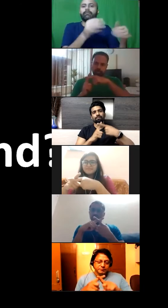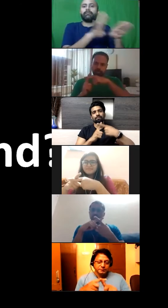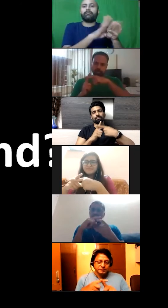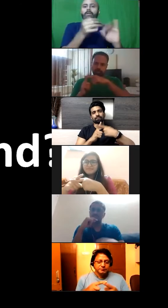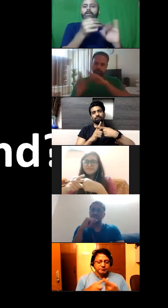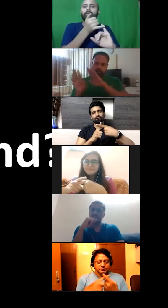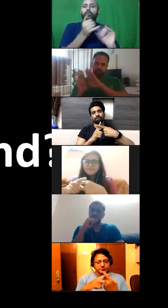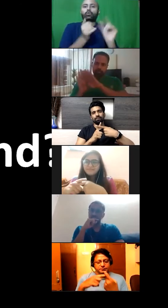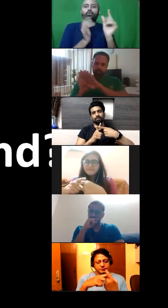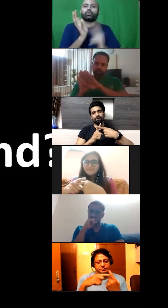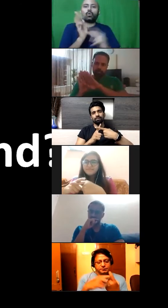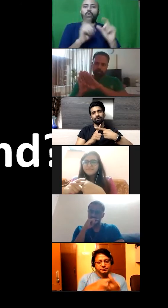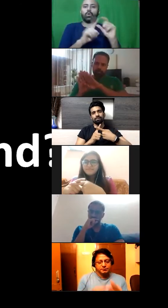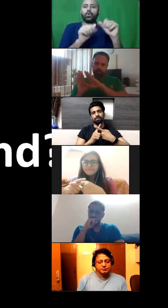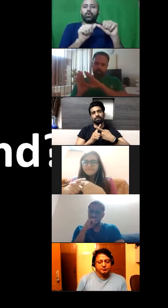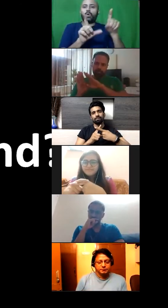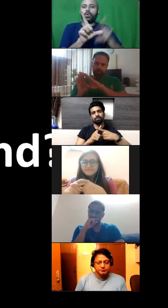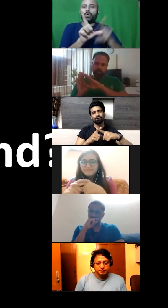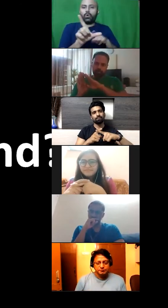and for Sunday,